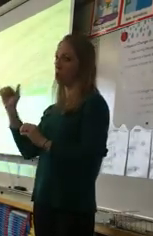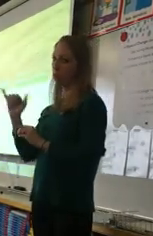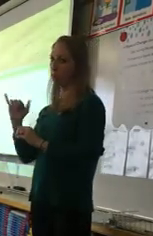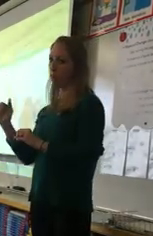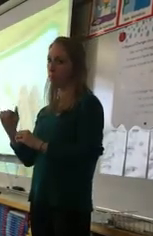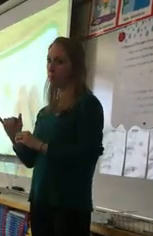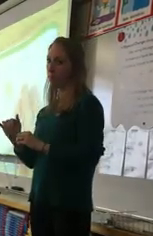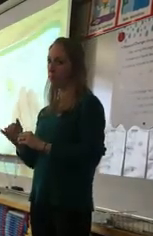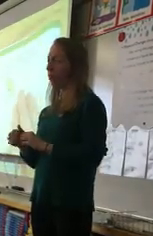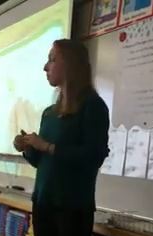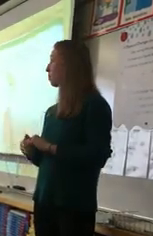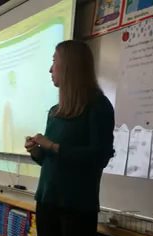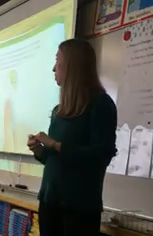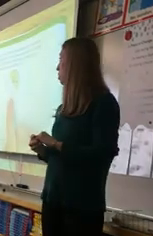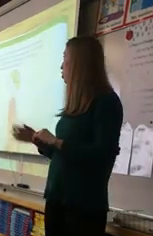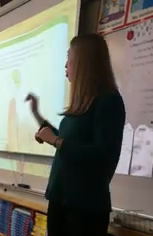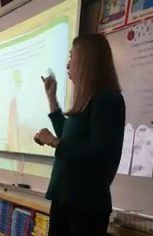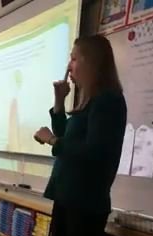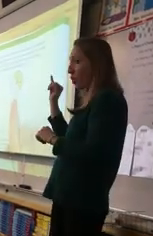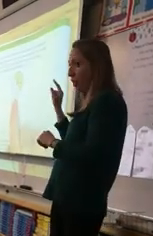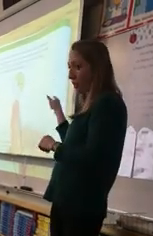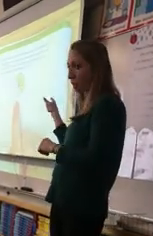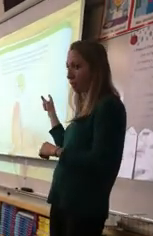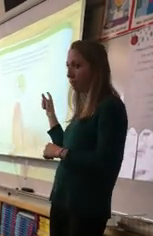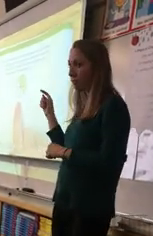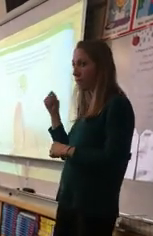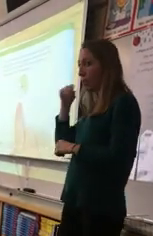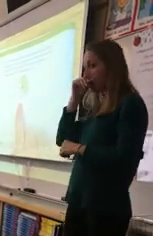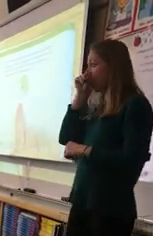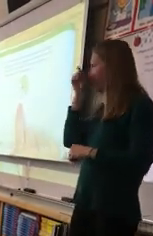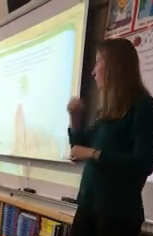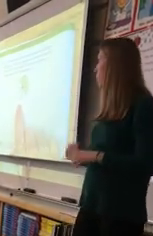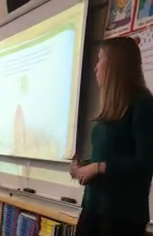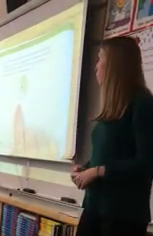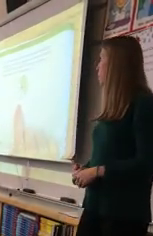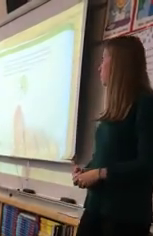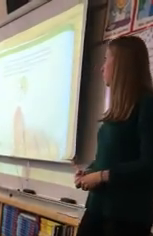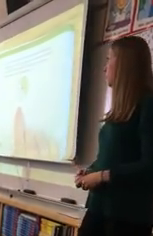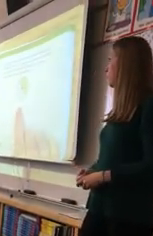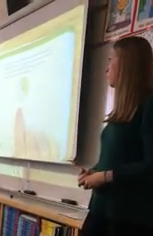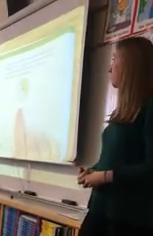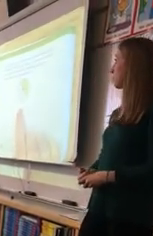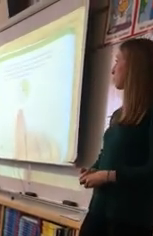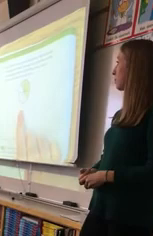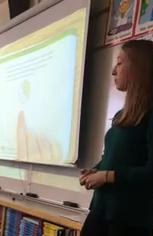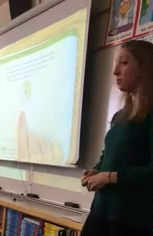you're going to see a question like this. Mrs. Vargas bakes a pie for her book club meeting.